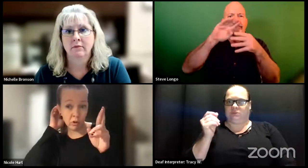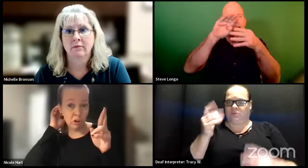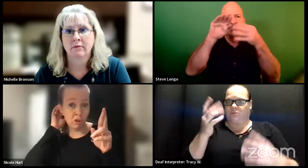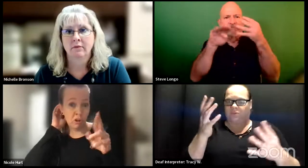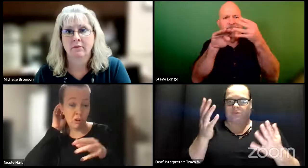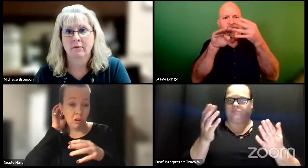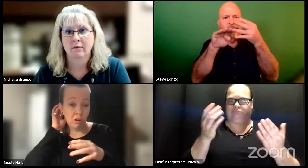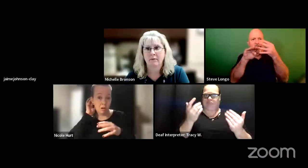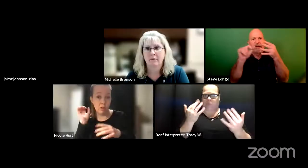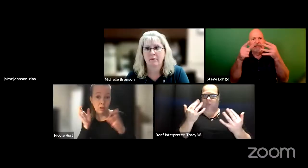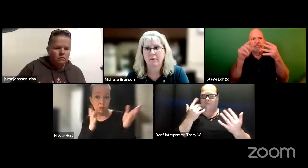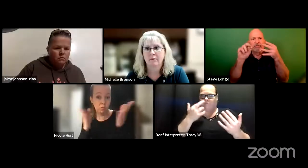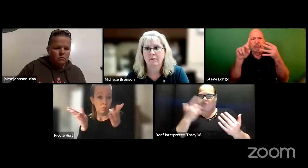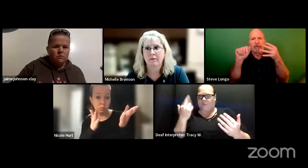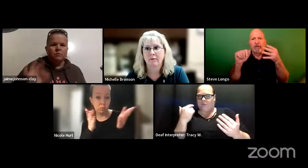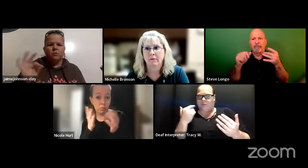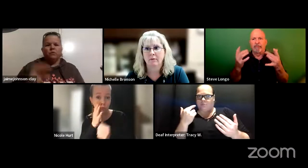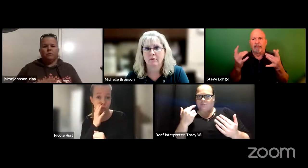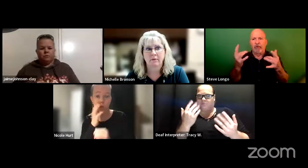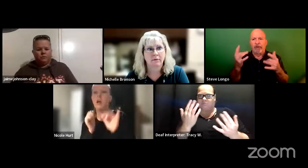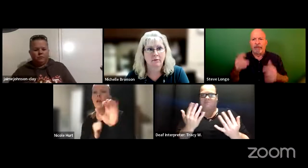Wait.